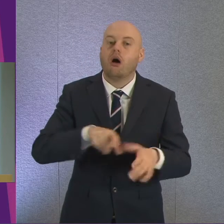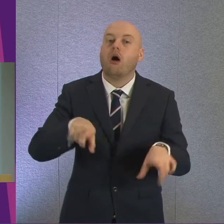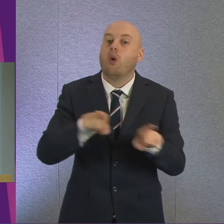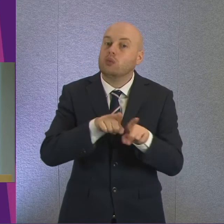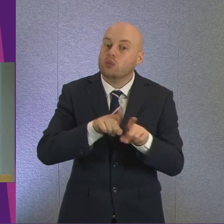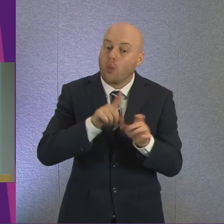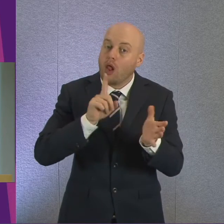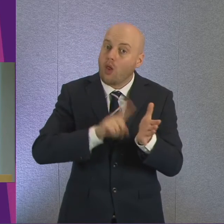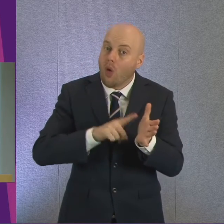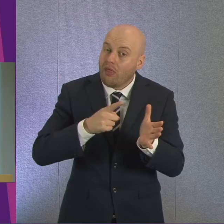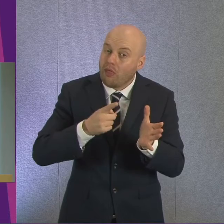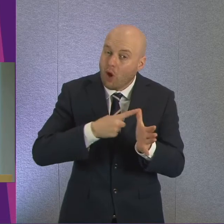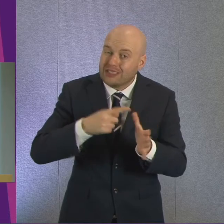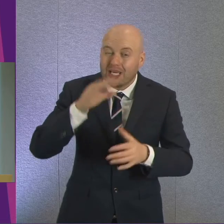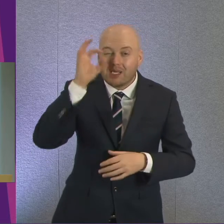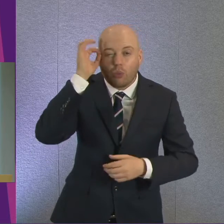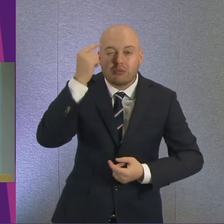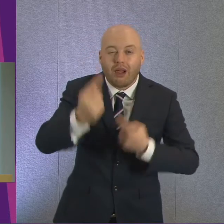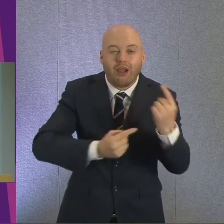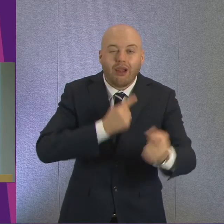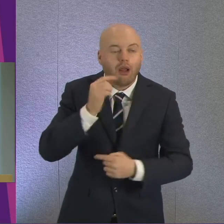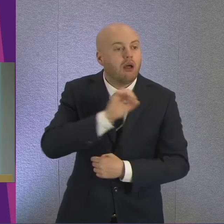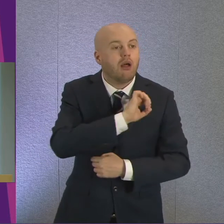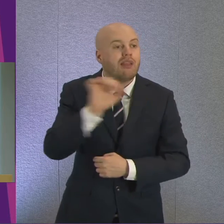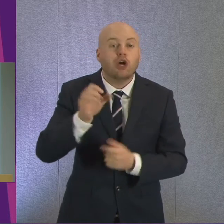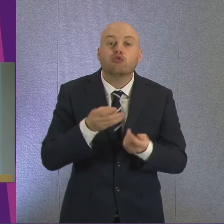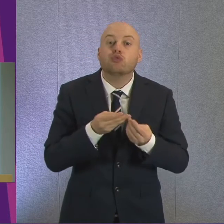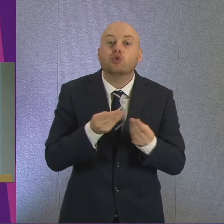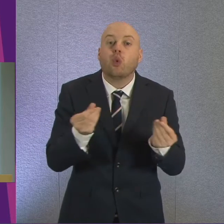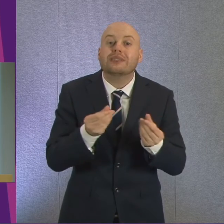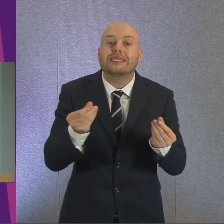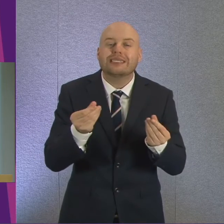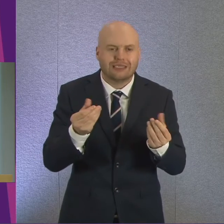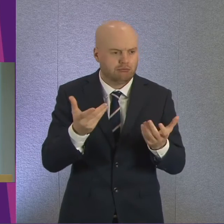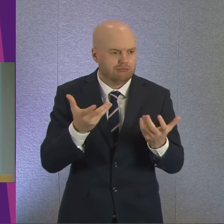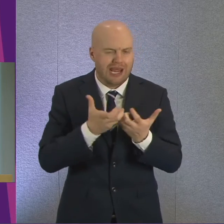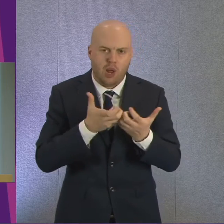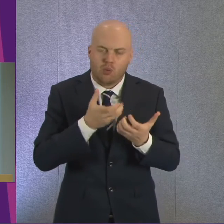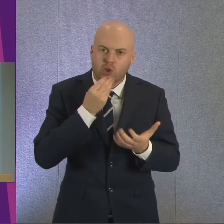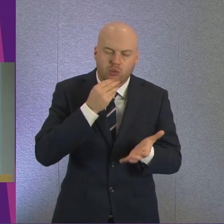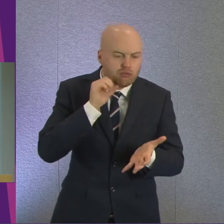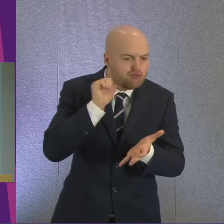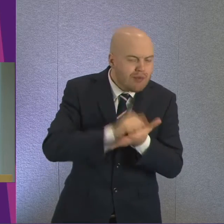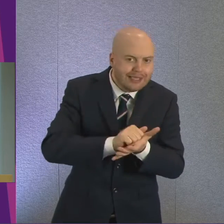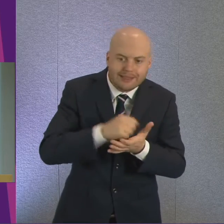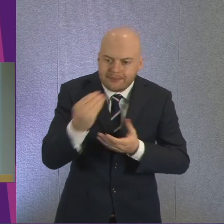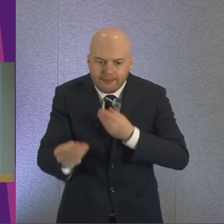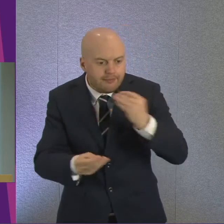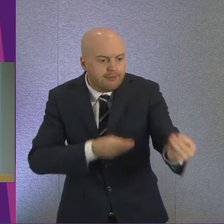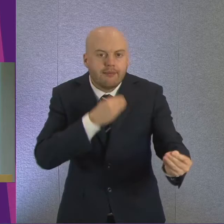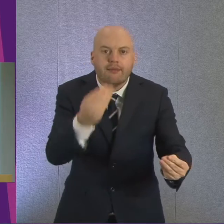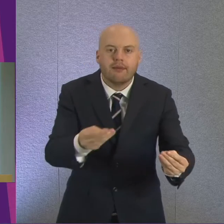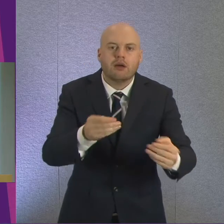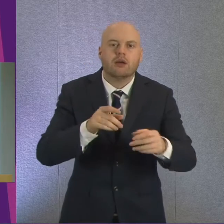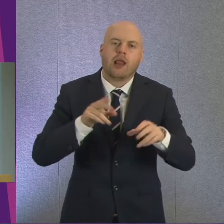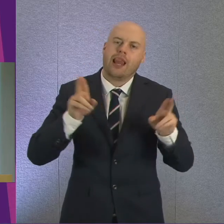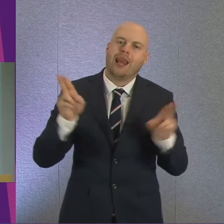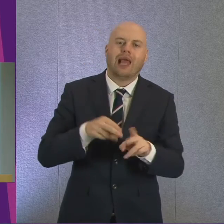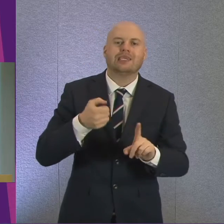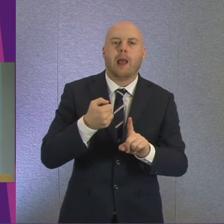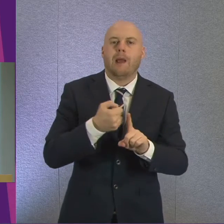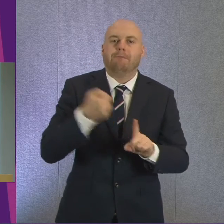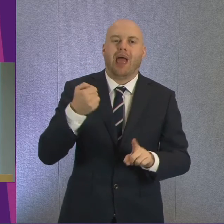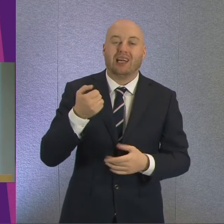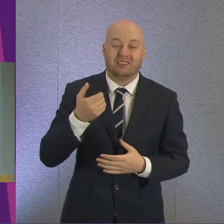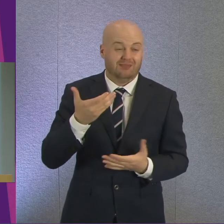flexibility to redirect resources aimed at closing the attainment gap to help mitigate the impacts of school closures on